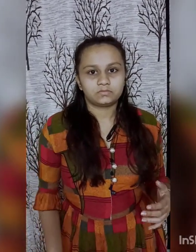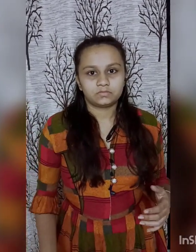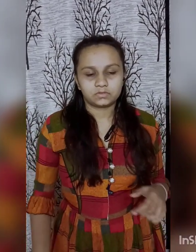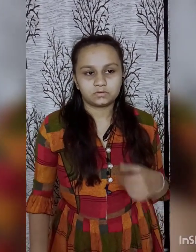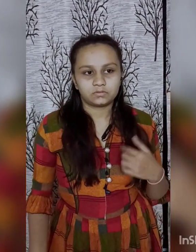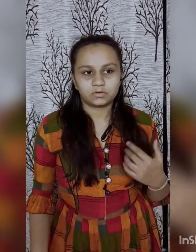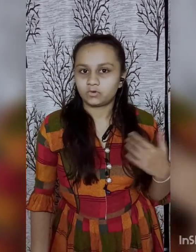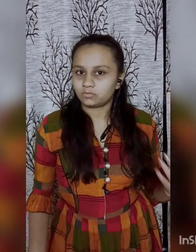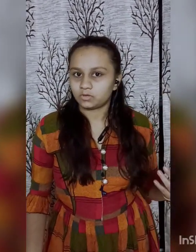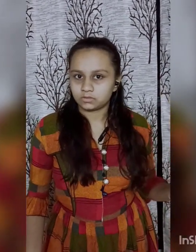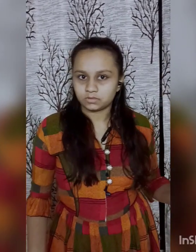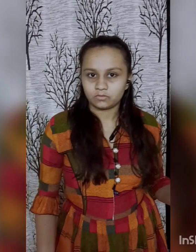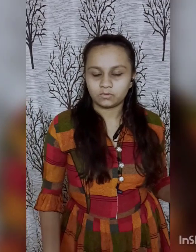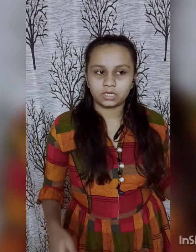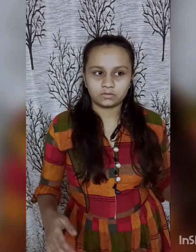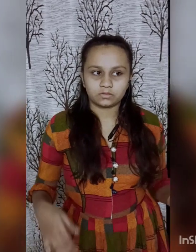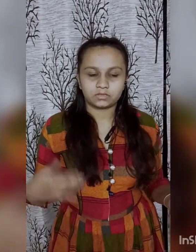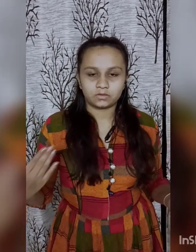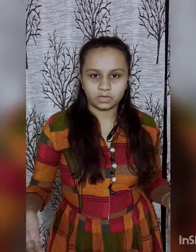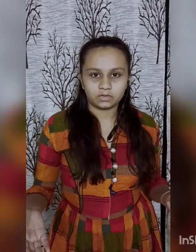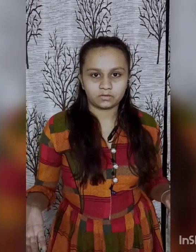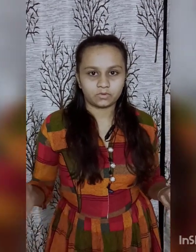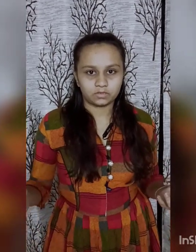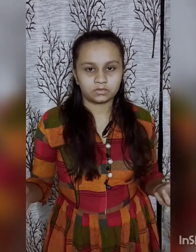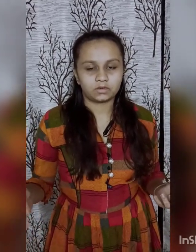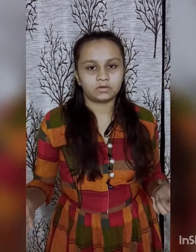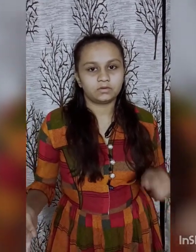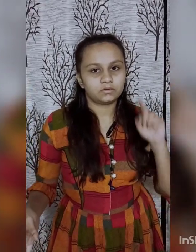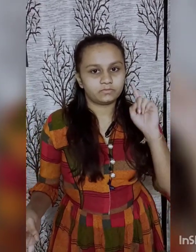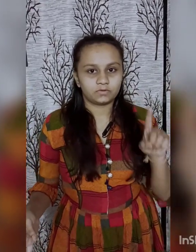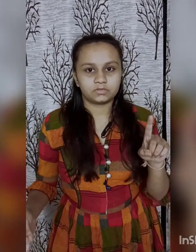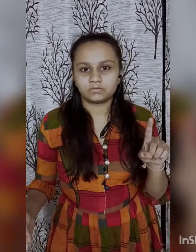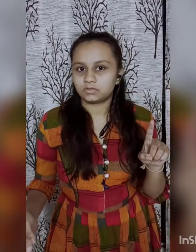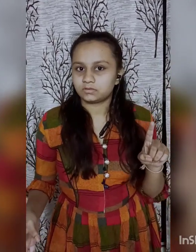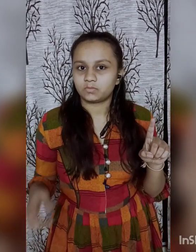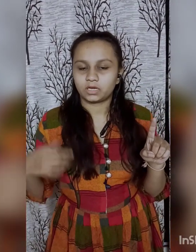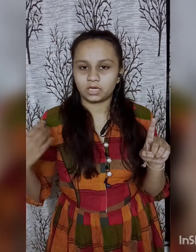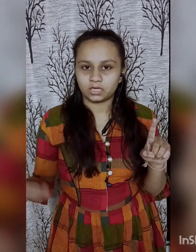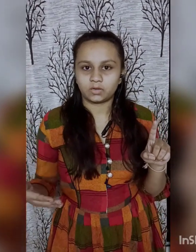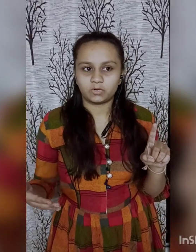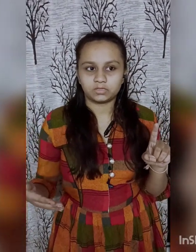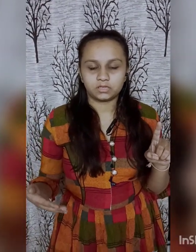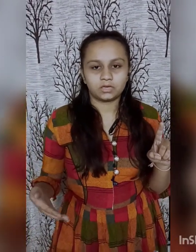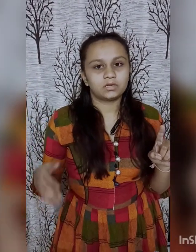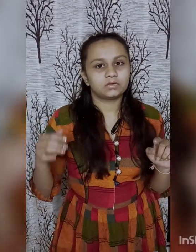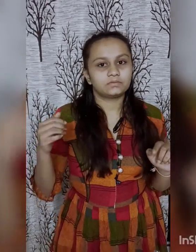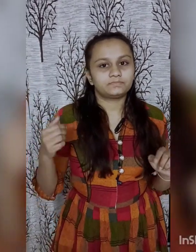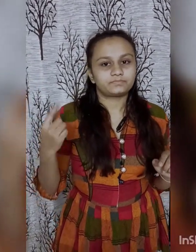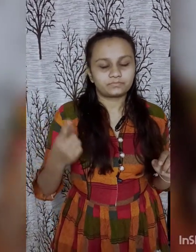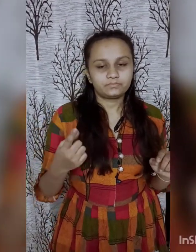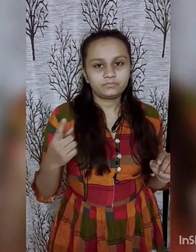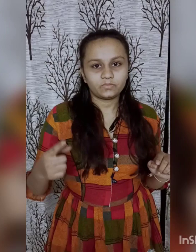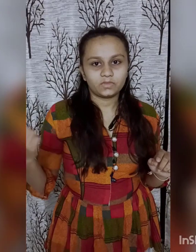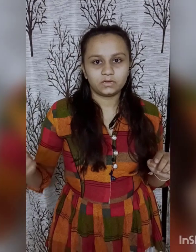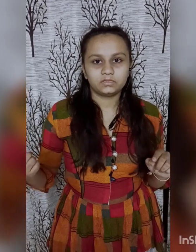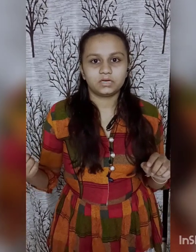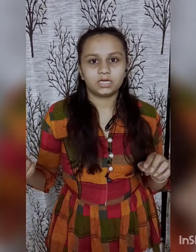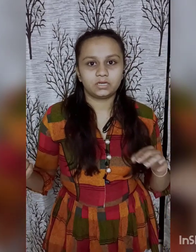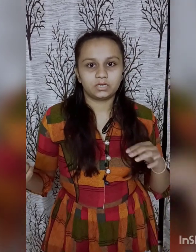in four policies of Central Bank of India. The first is bank rate policy. The bank rate policy is a traditional weapon